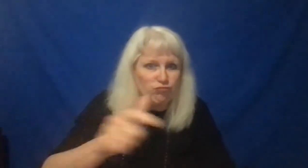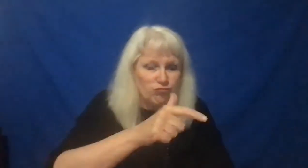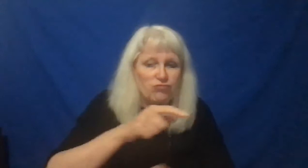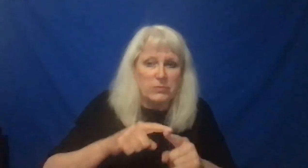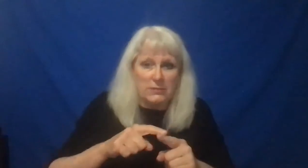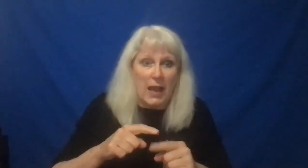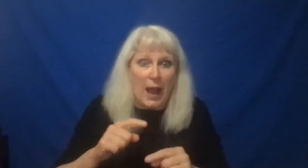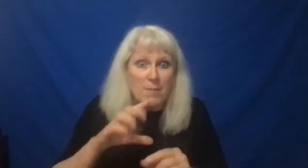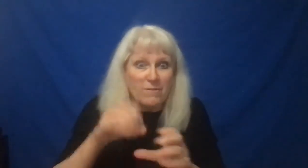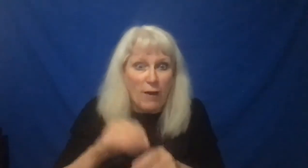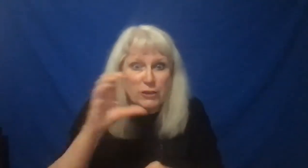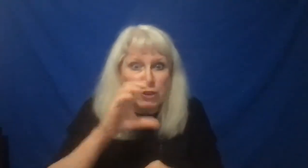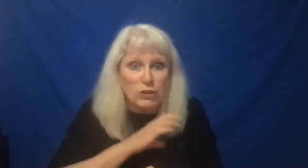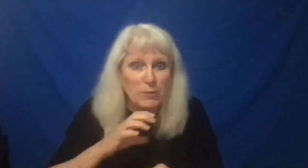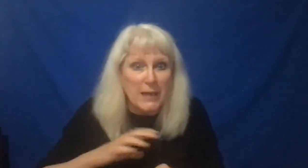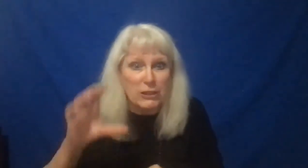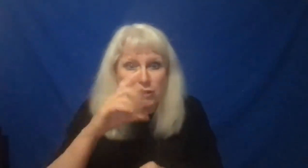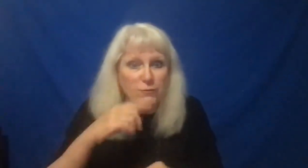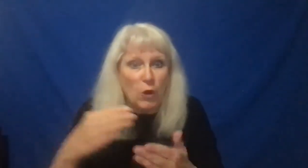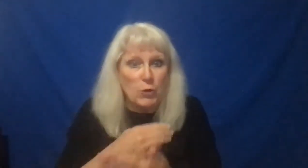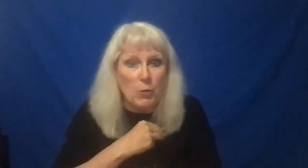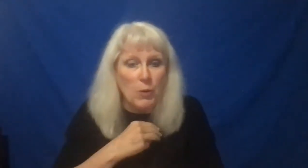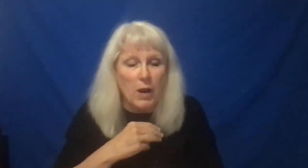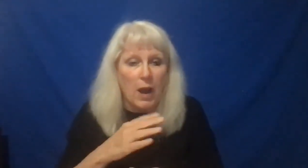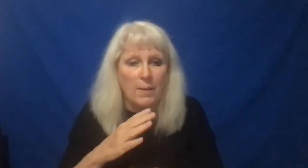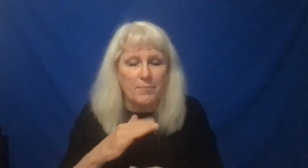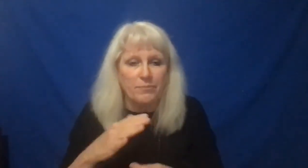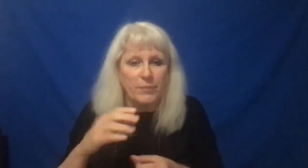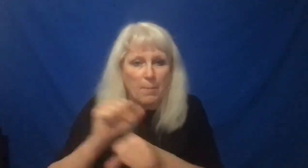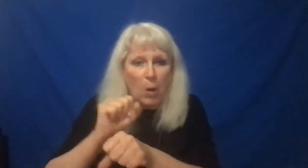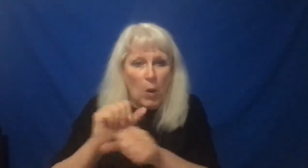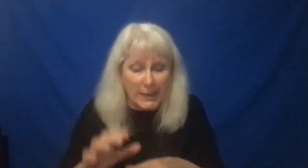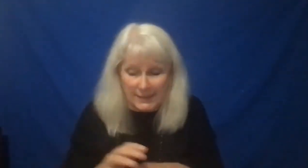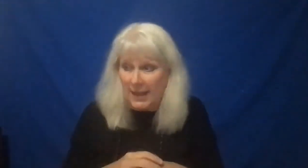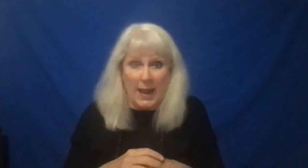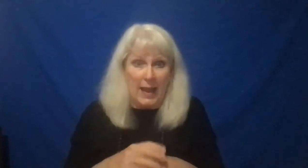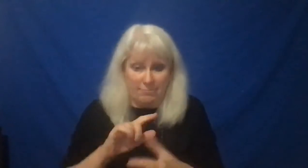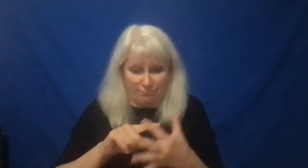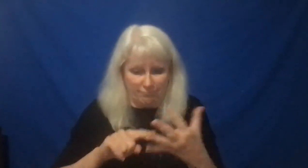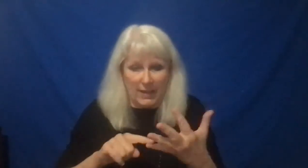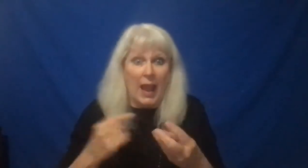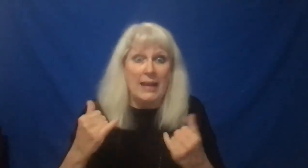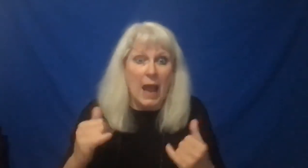been involved in, and am now chairing for the first time the 1728